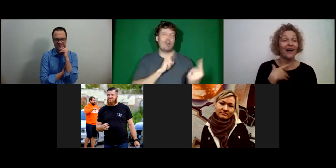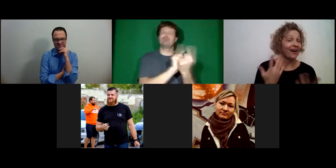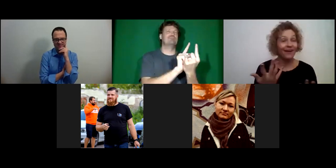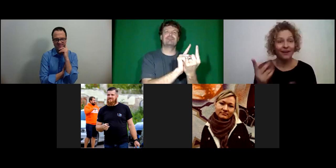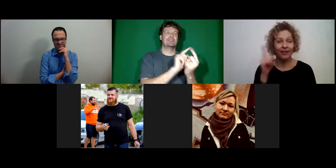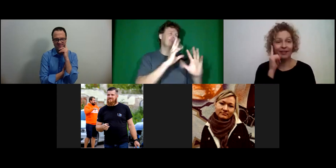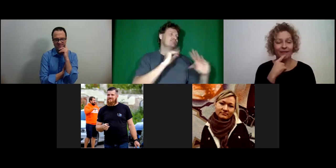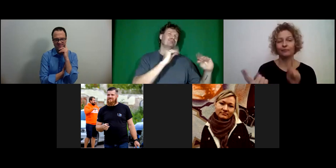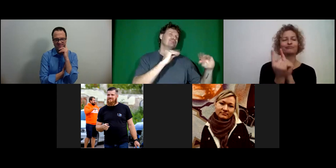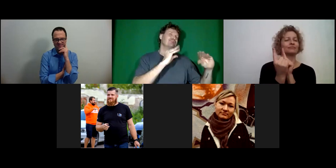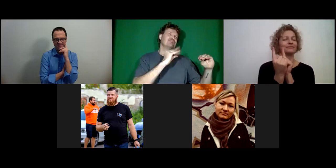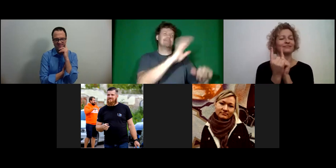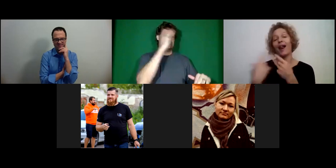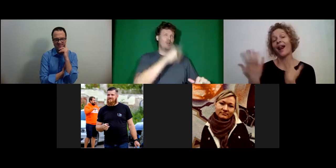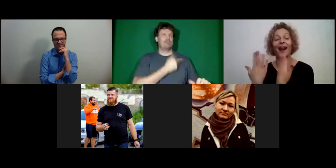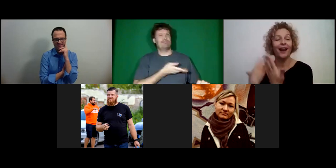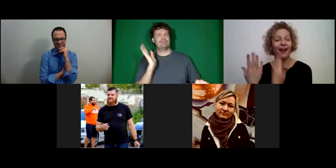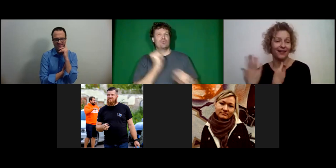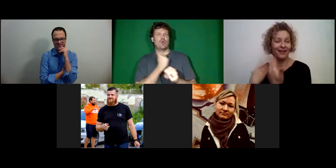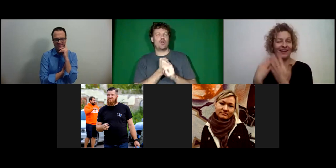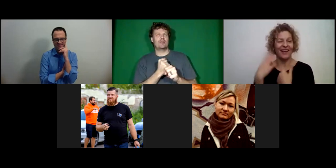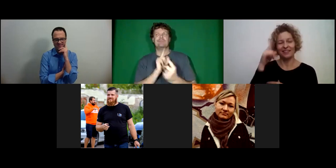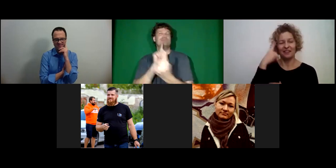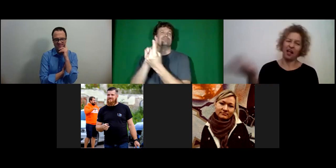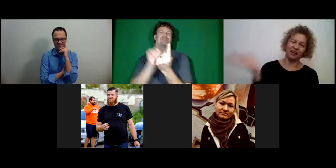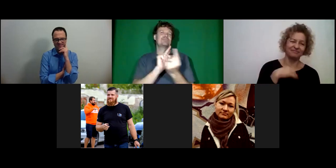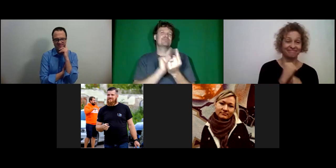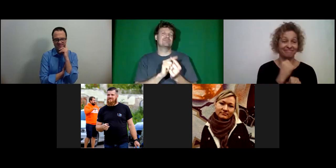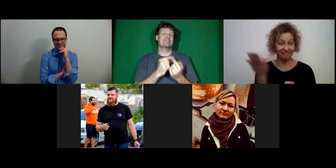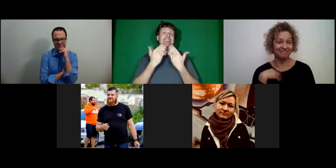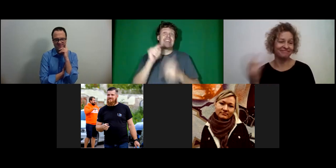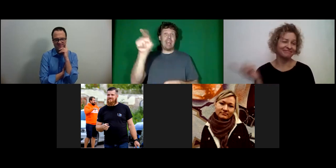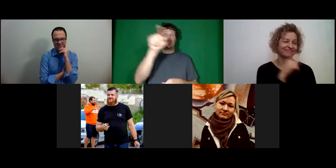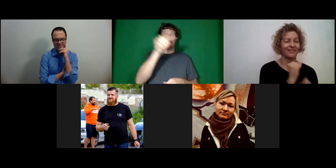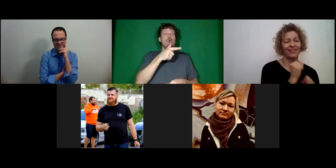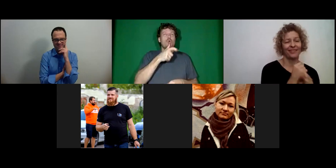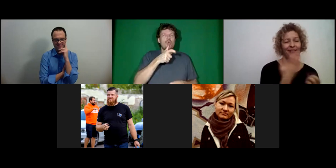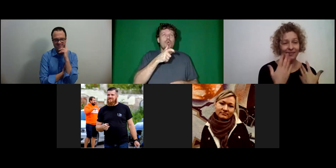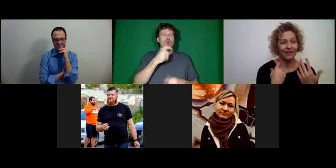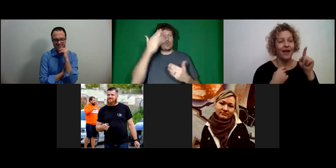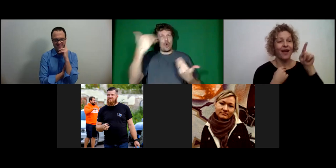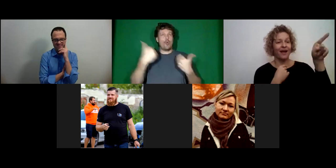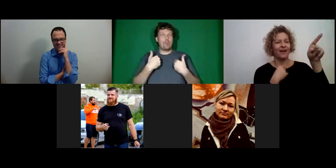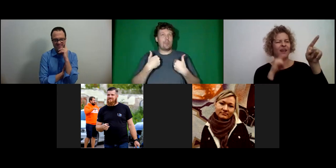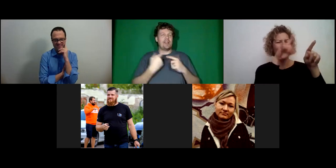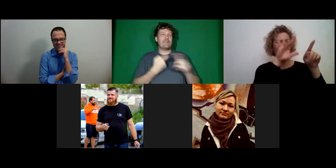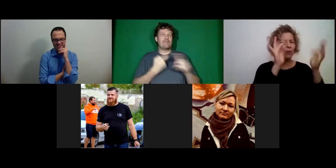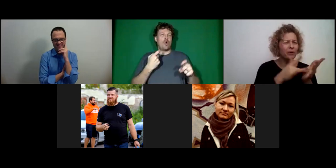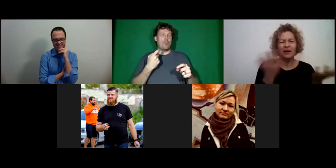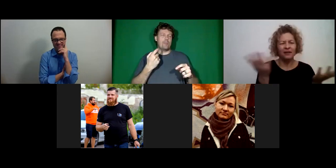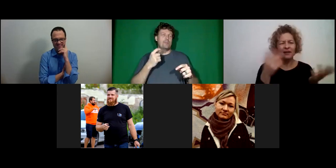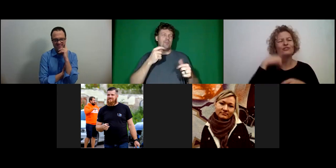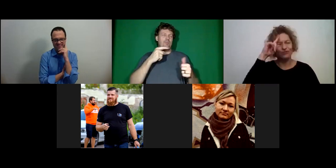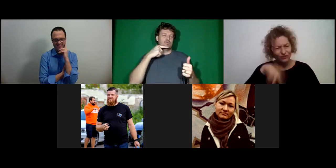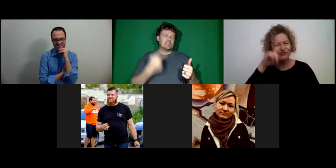I come to a country, I find the deaf community and then I go to work, if you will. So thanks to all of you